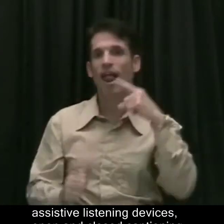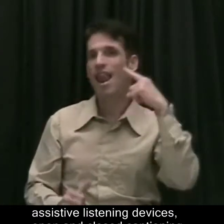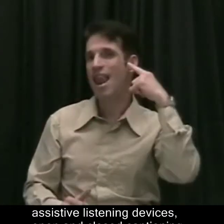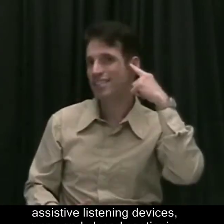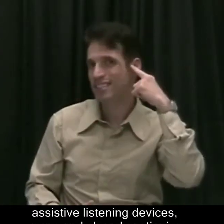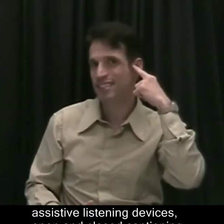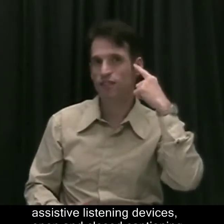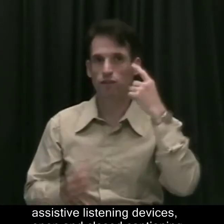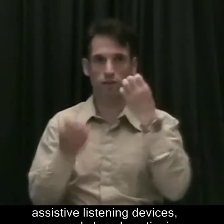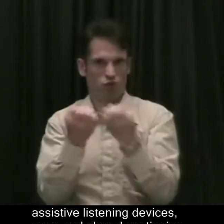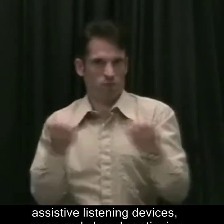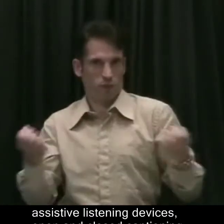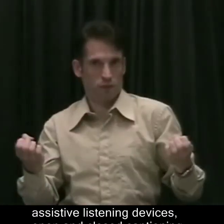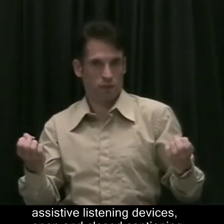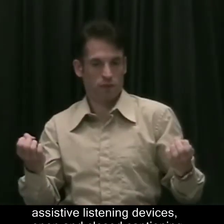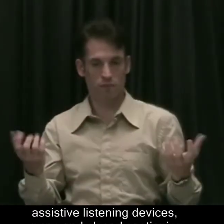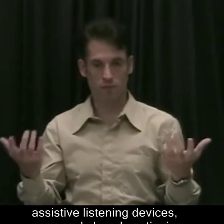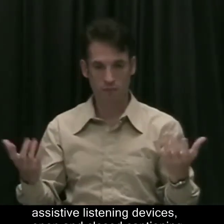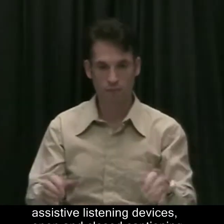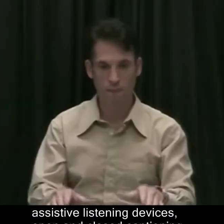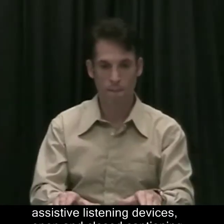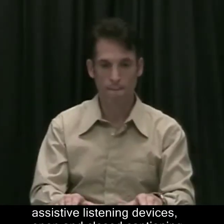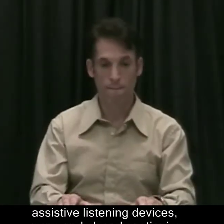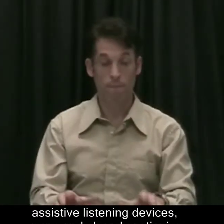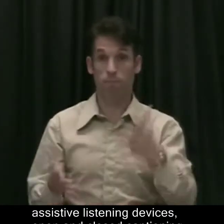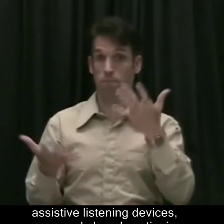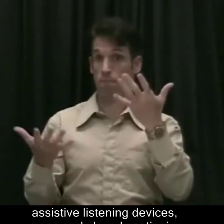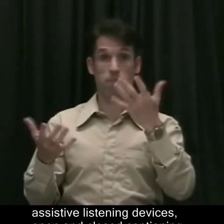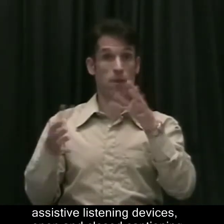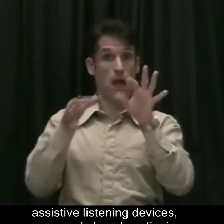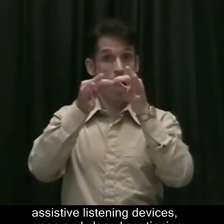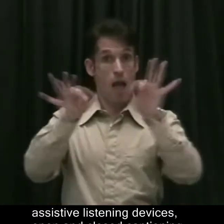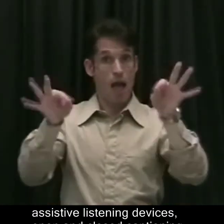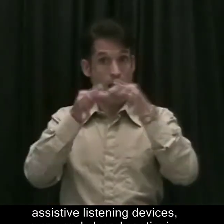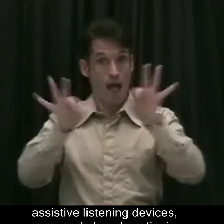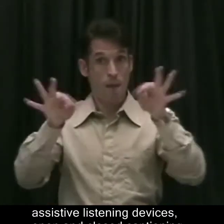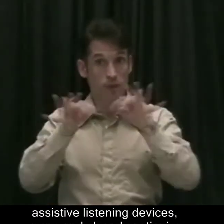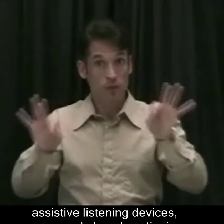assistive listening devices, open and closed captioning,